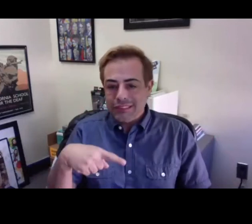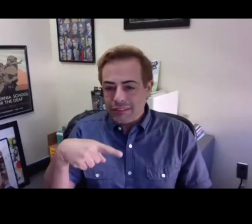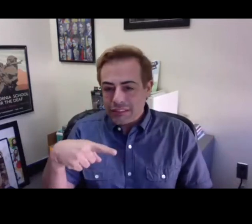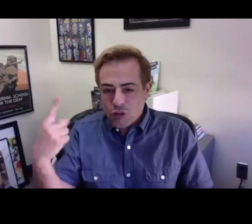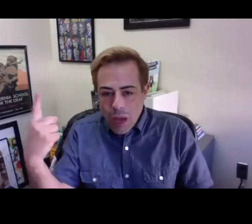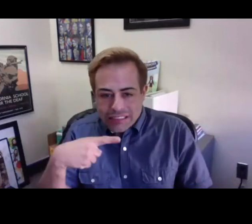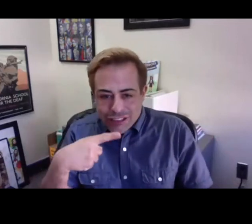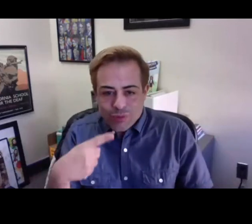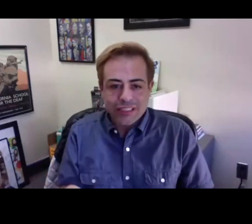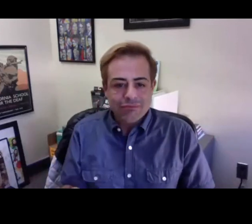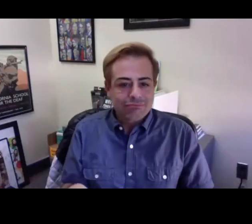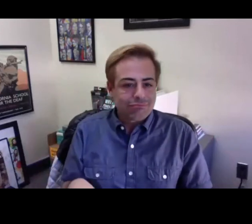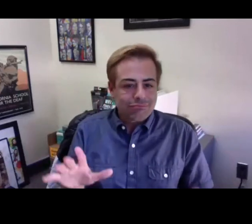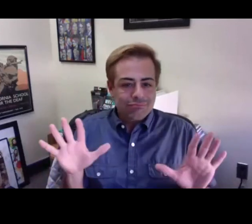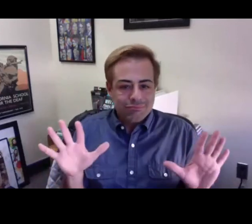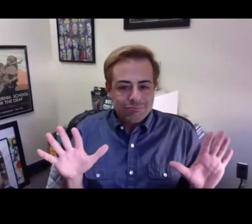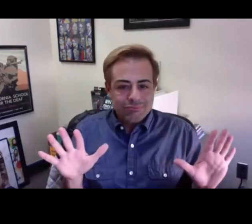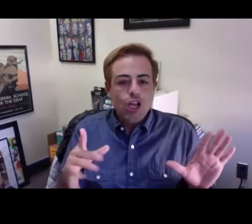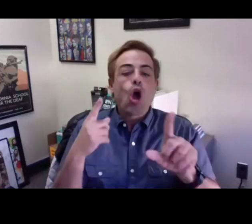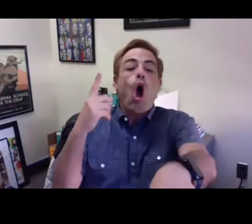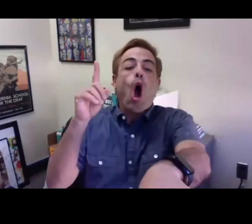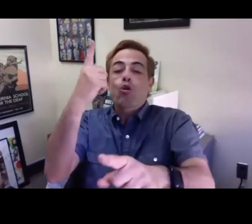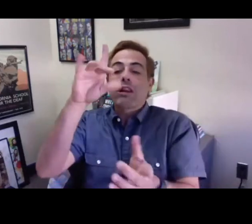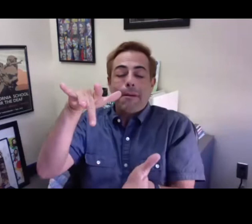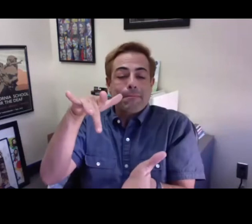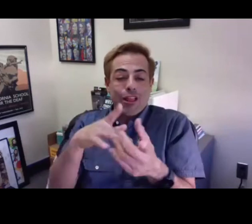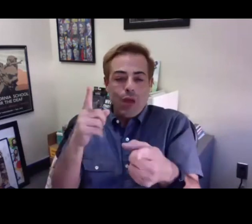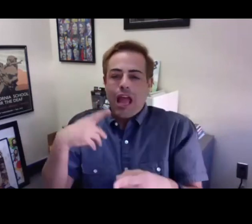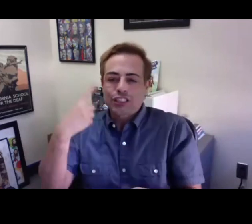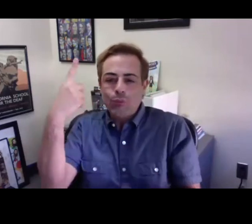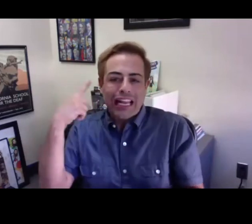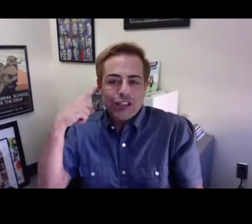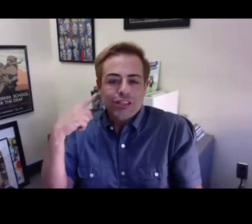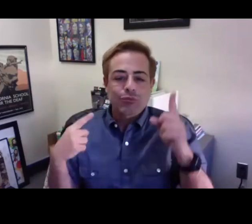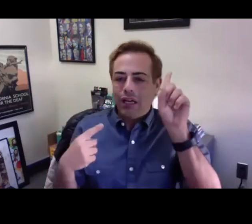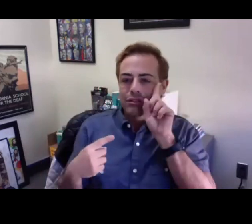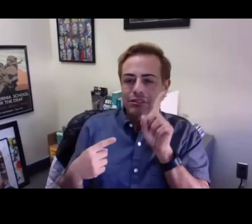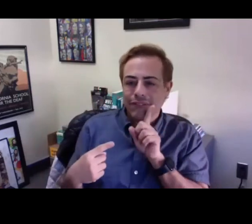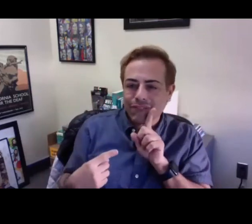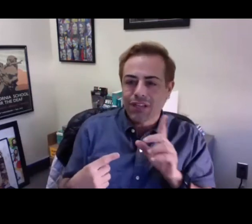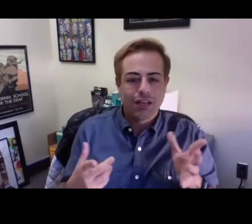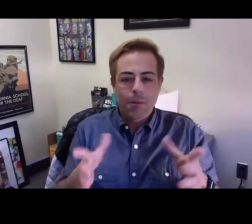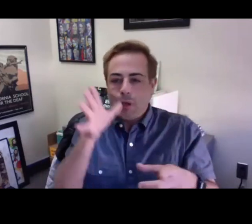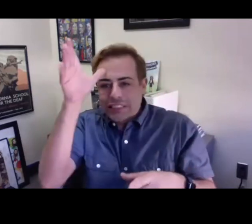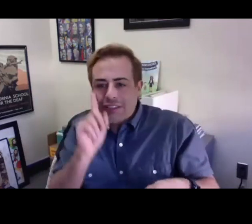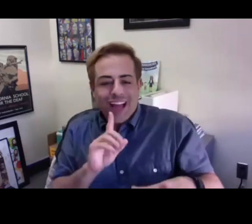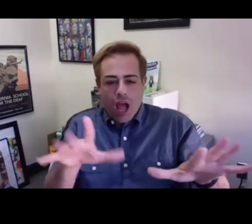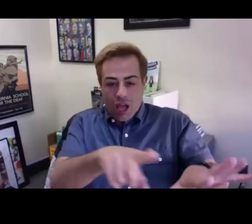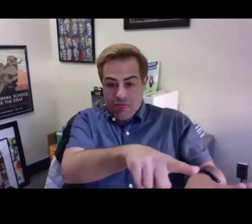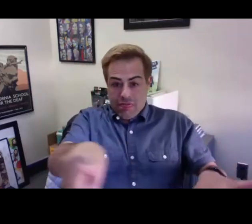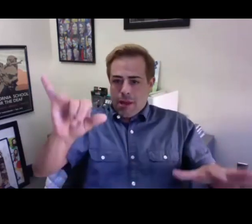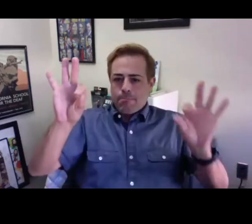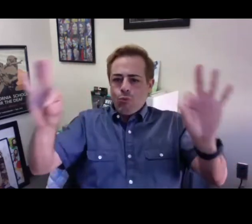Again, some of them have hearing aids, cochlear implant, one of them's hearing. Oh, the one in the middle